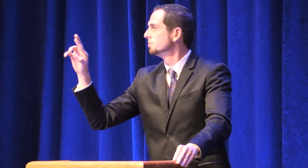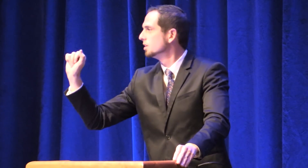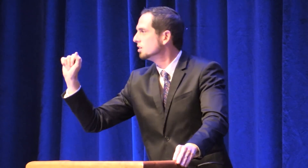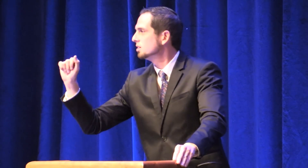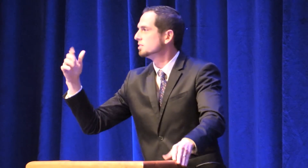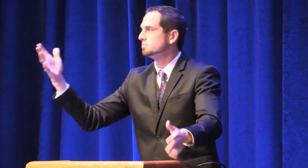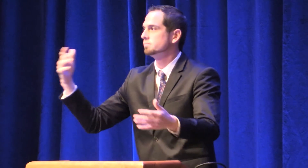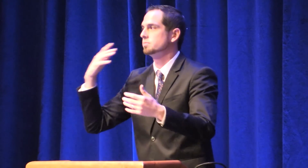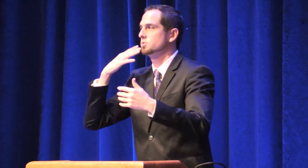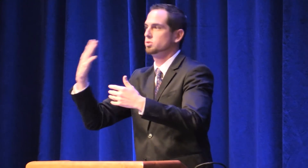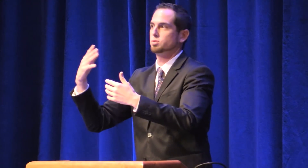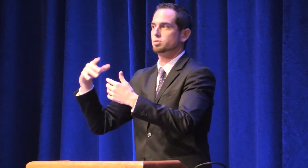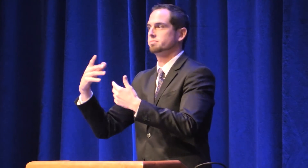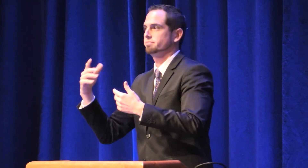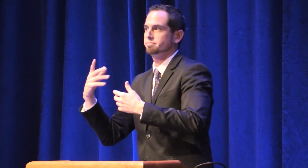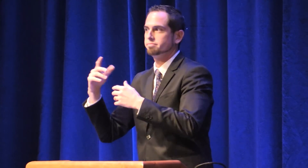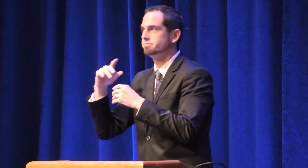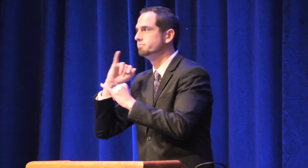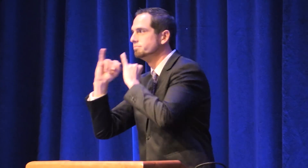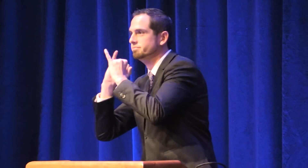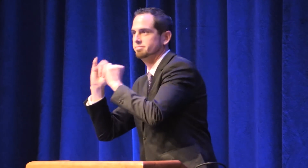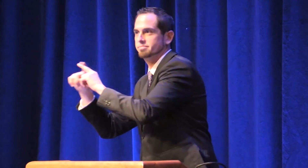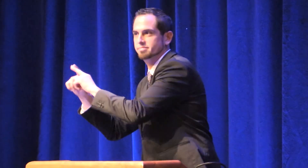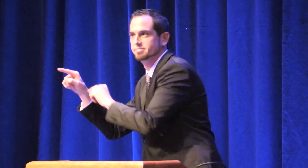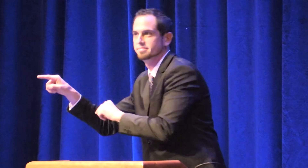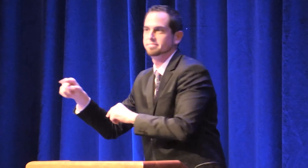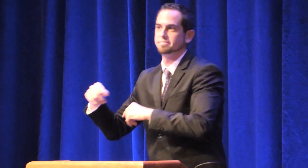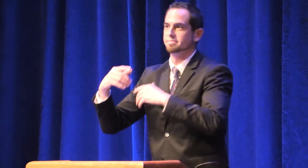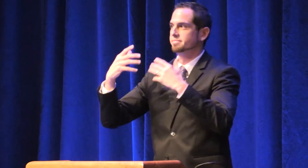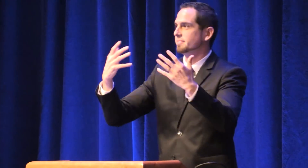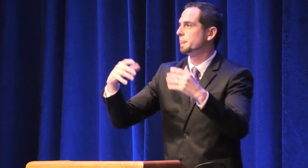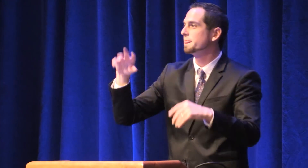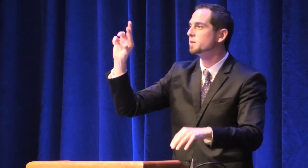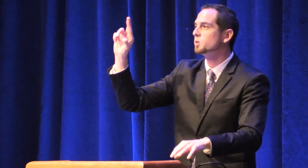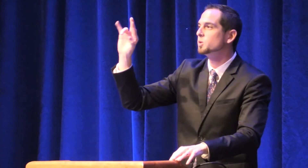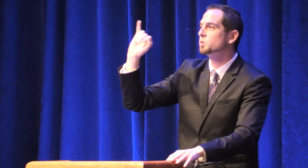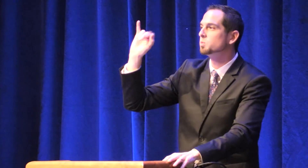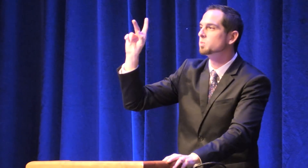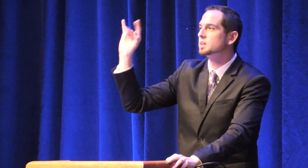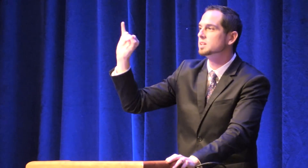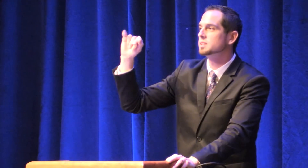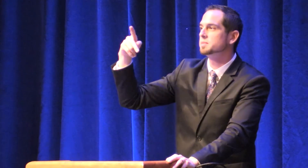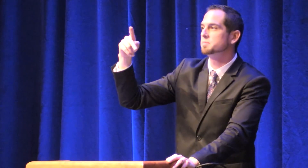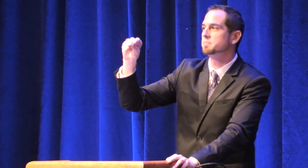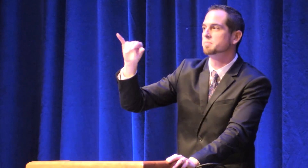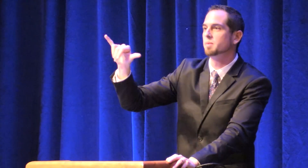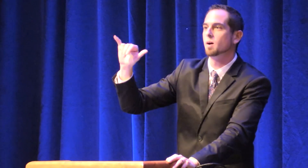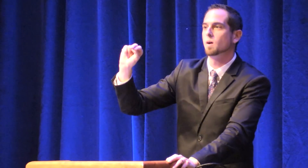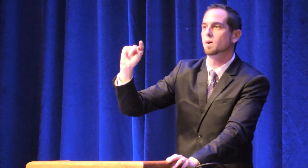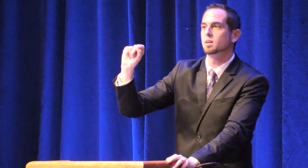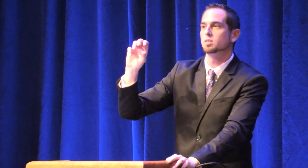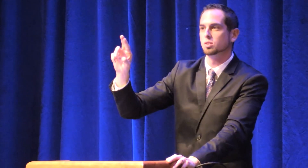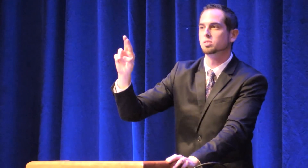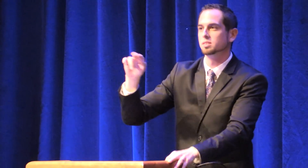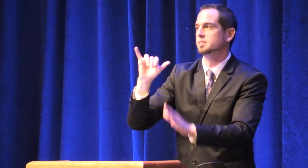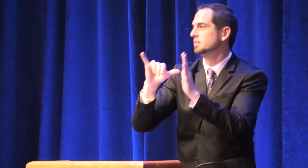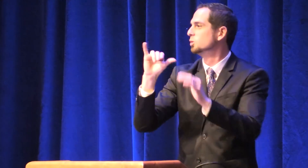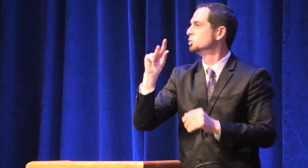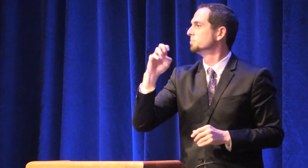and also Melmyra. These videos and interviews are strong enough to compete against